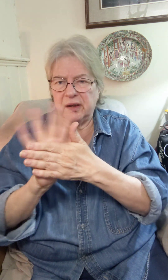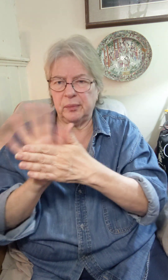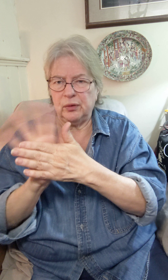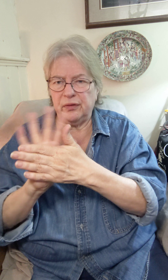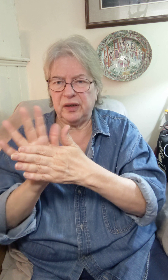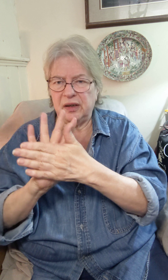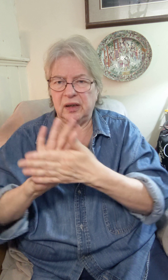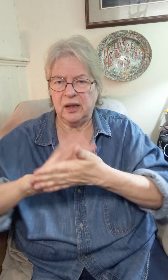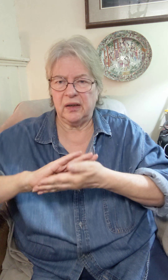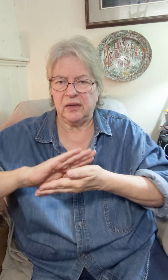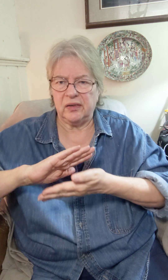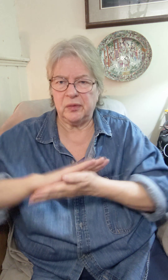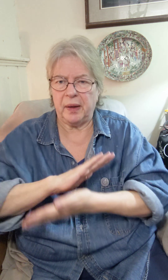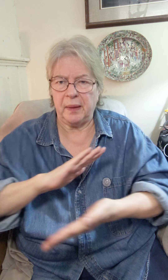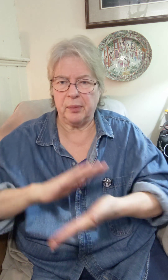like movie, this is paper,